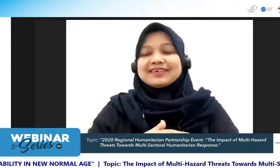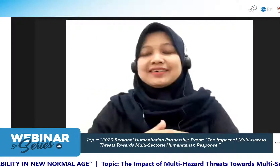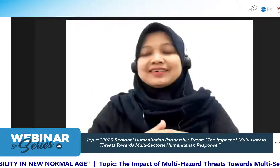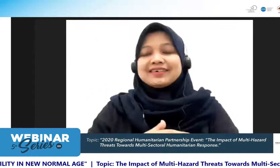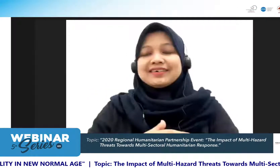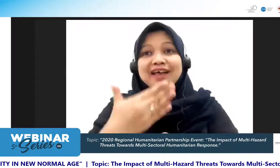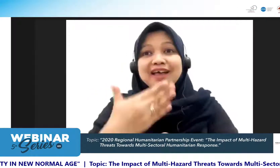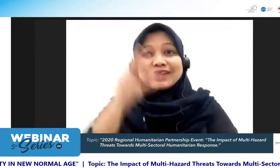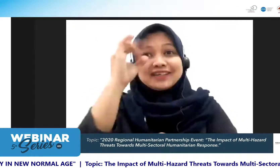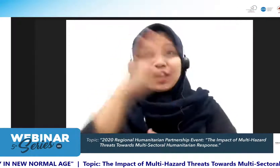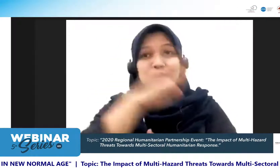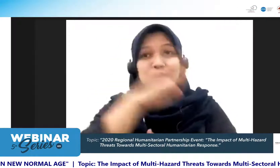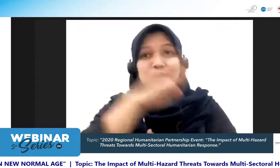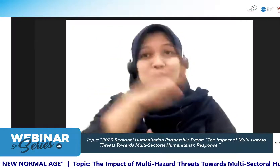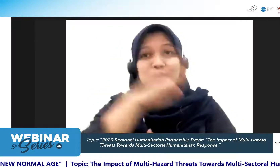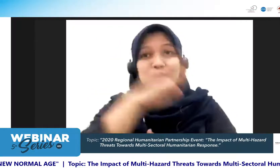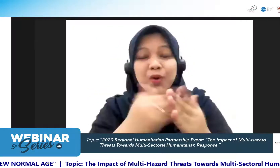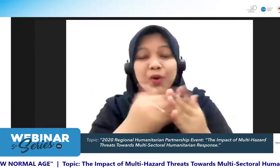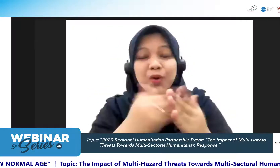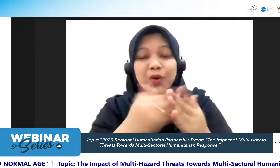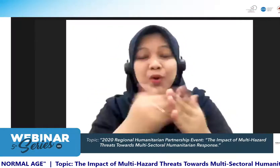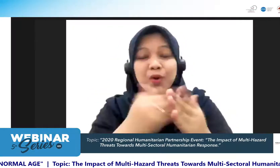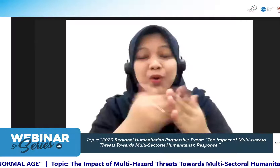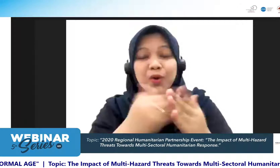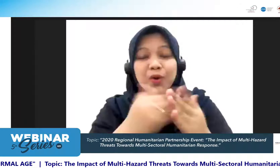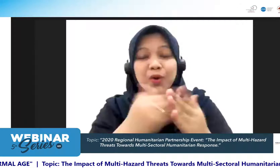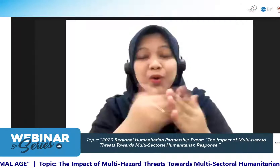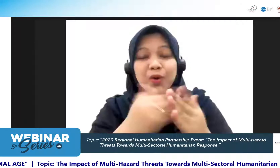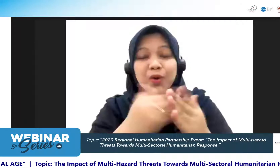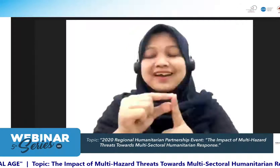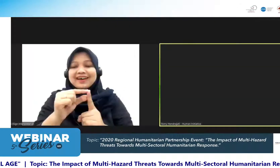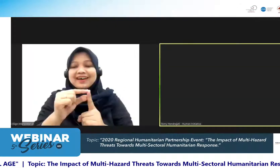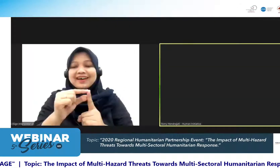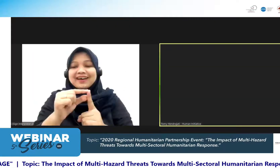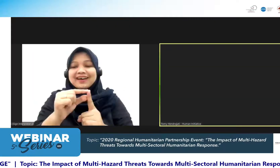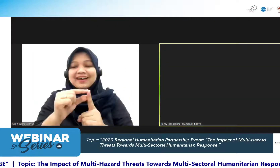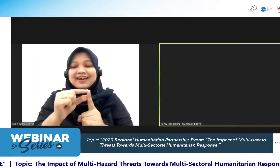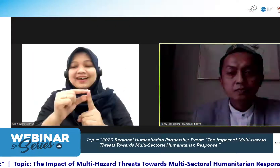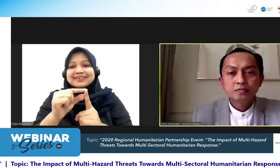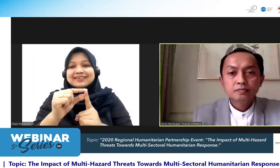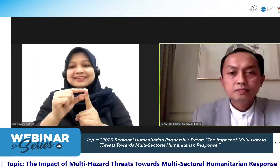panelists, participants, and all the partners.